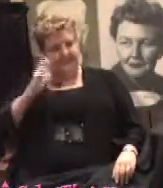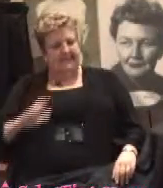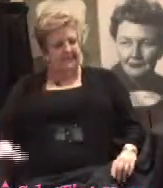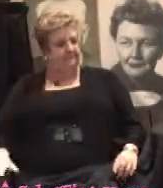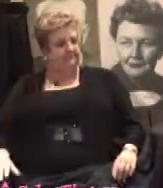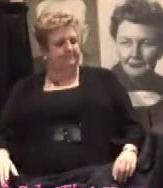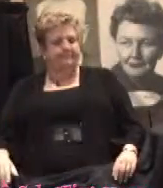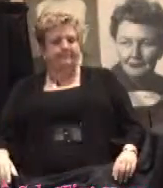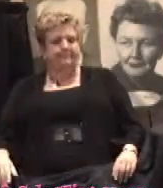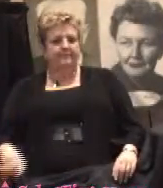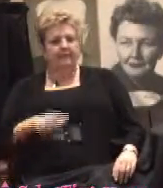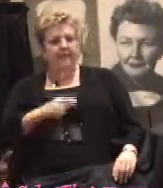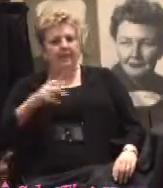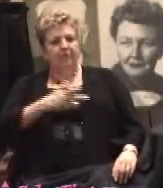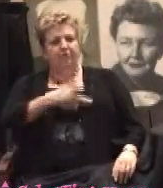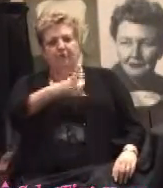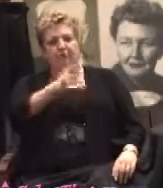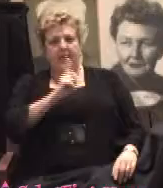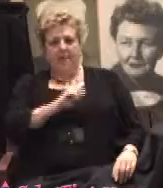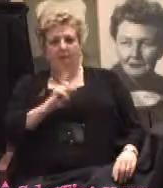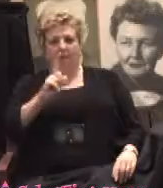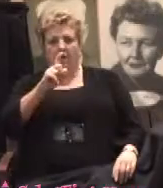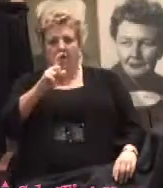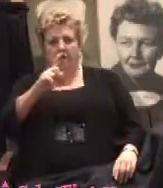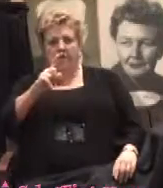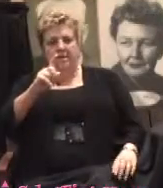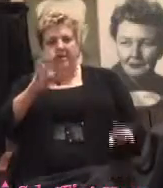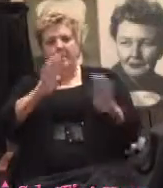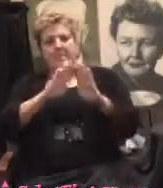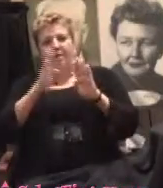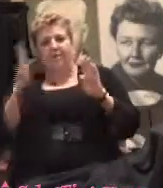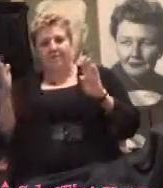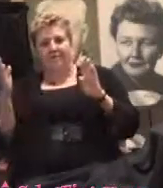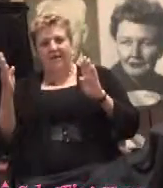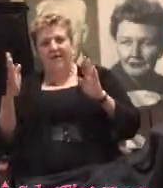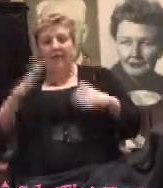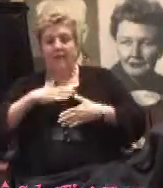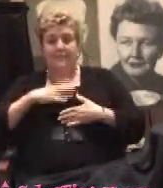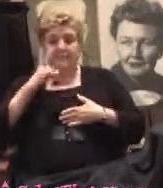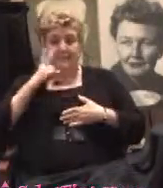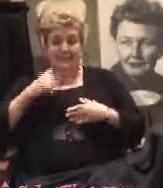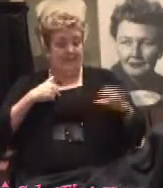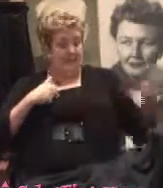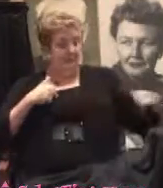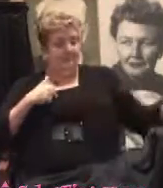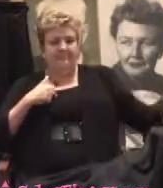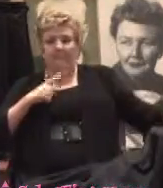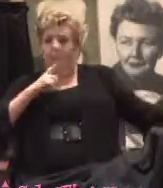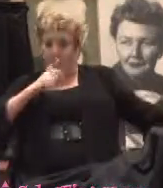And he drives away, and I walk up, and the door opens, and they were happy to see me. Really happy.